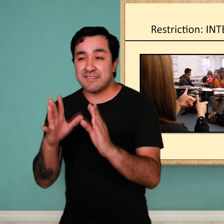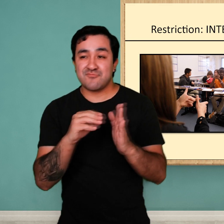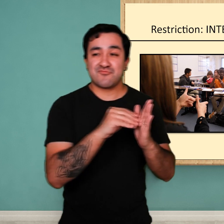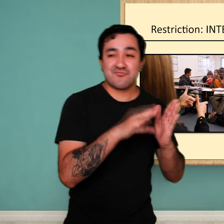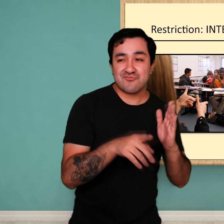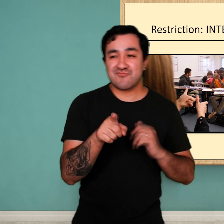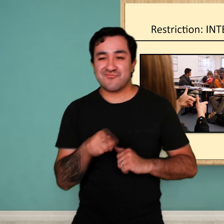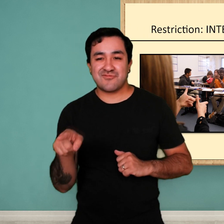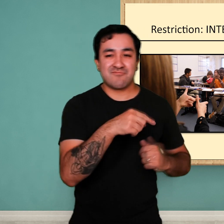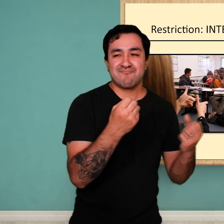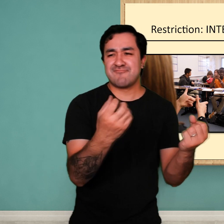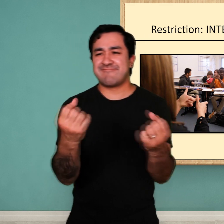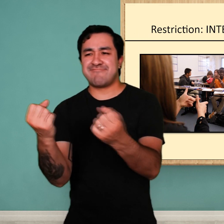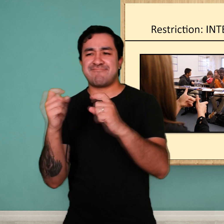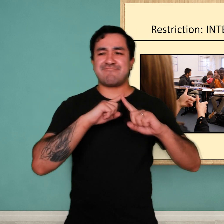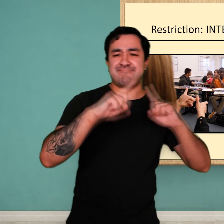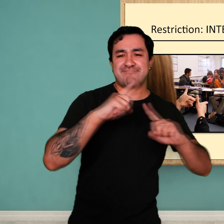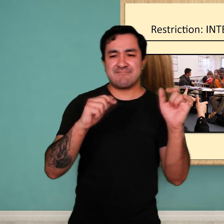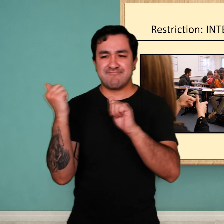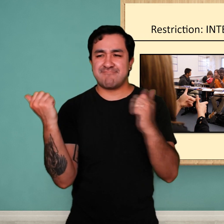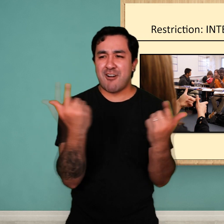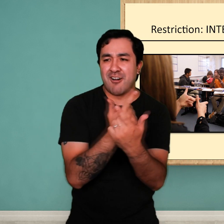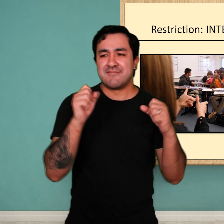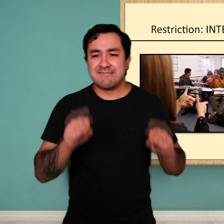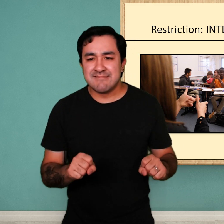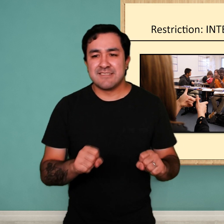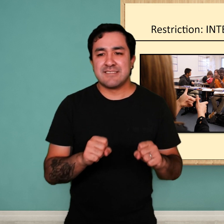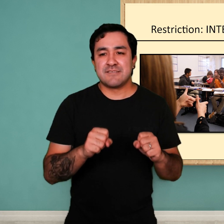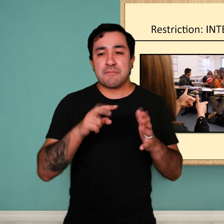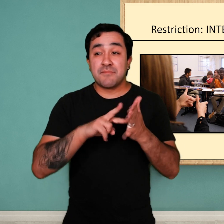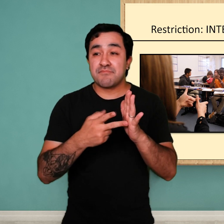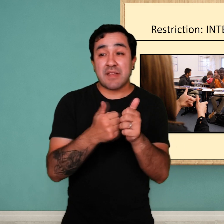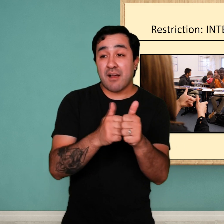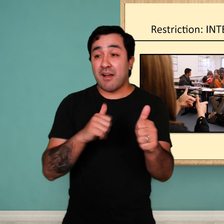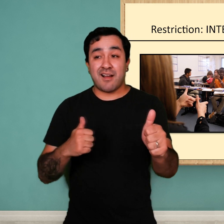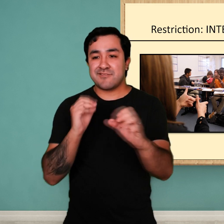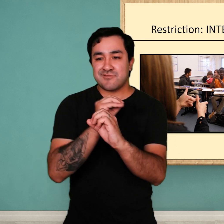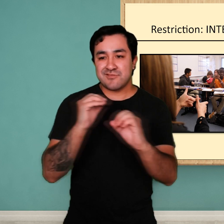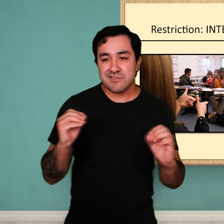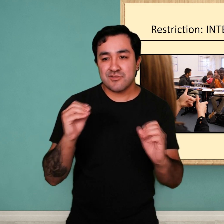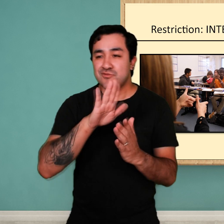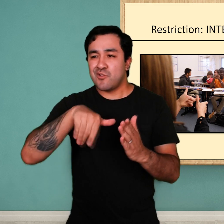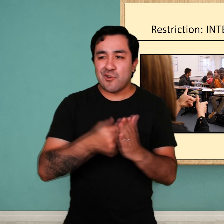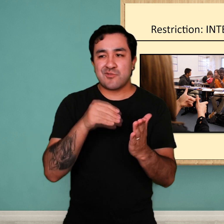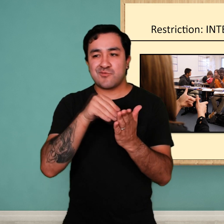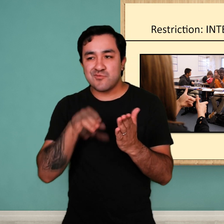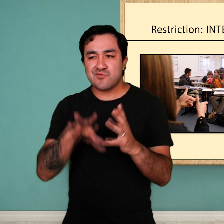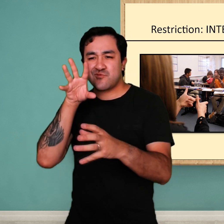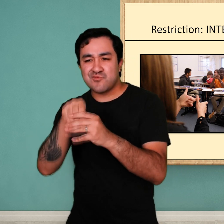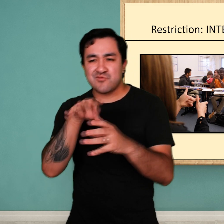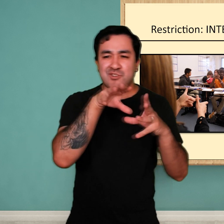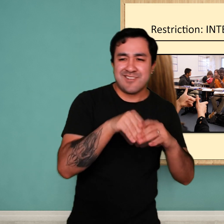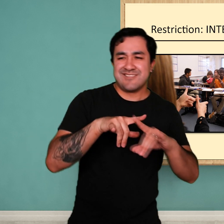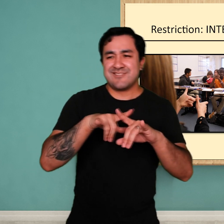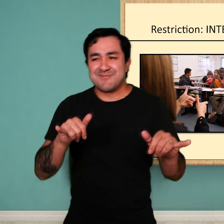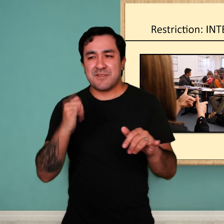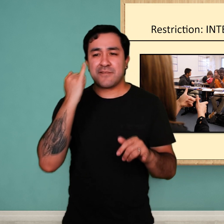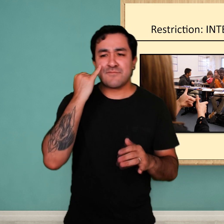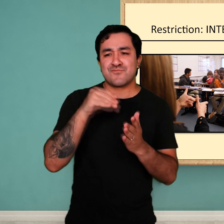a question, the teacher stops, and all students can look at the signer. Alternatively, the teacher resigns the student's question, an